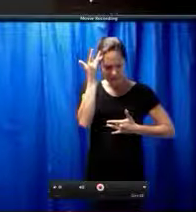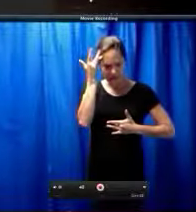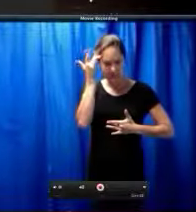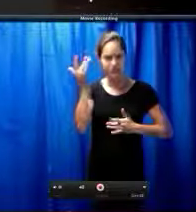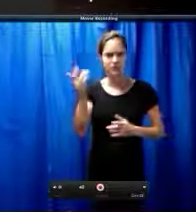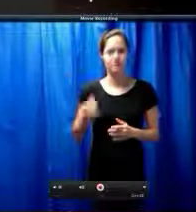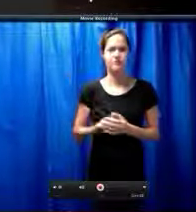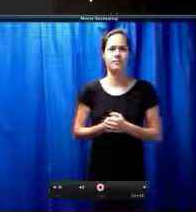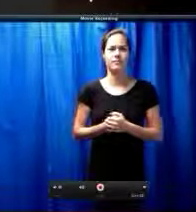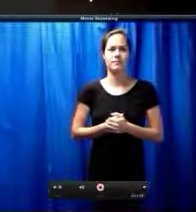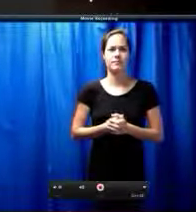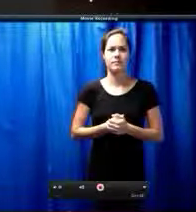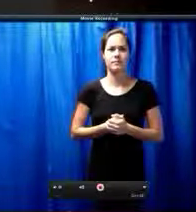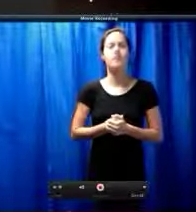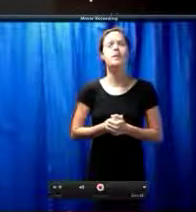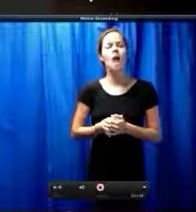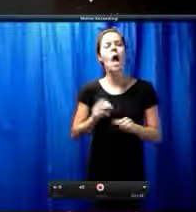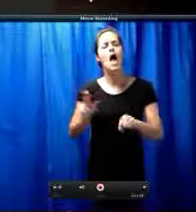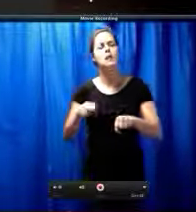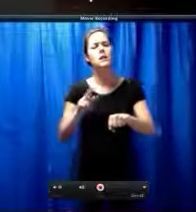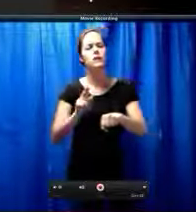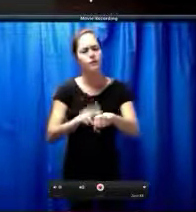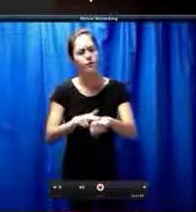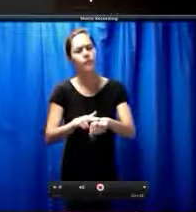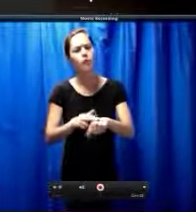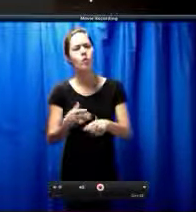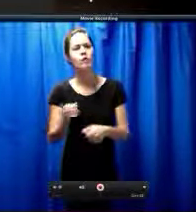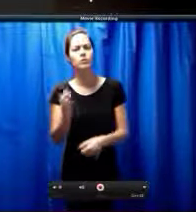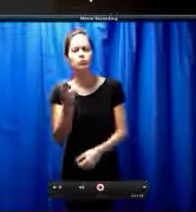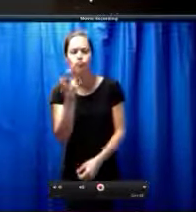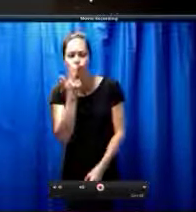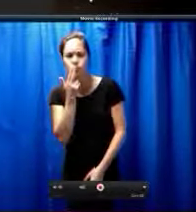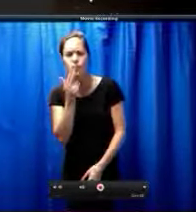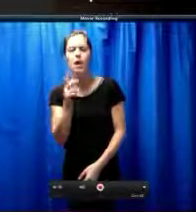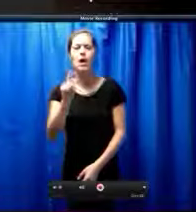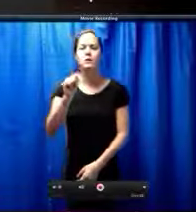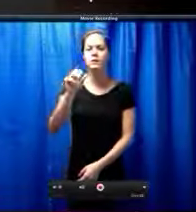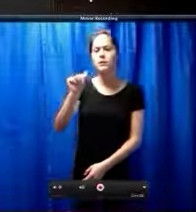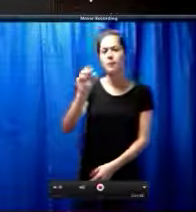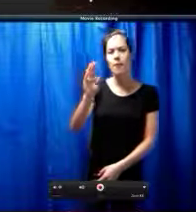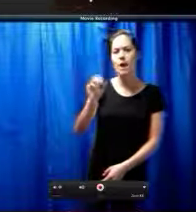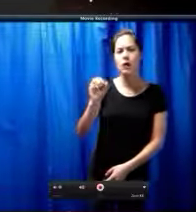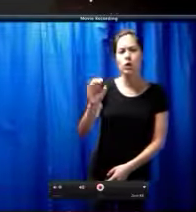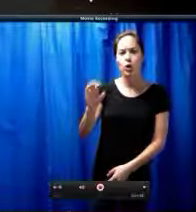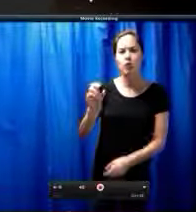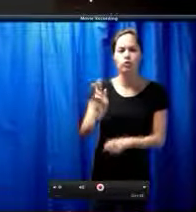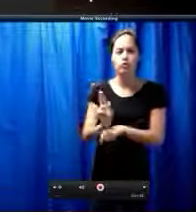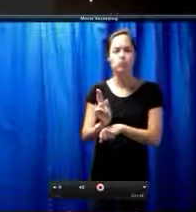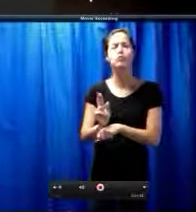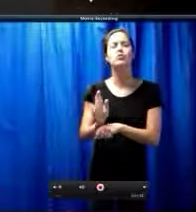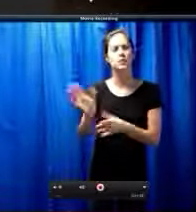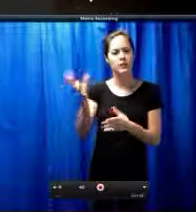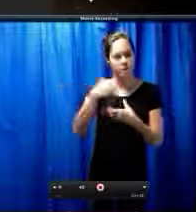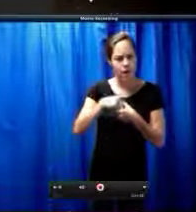of it. However, again, 40% of those are starting to happen without having these significant lifestyle risks.